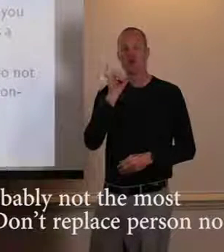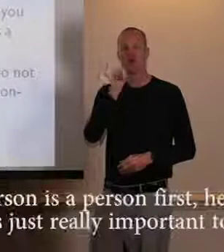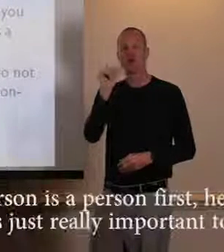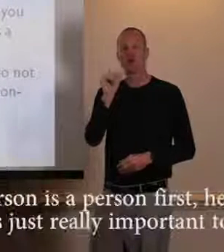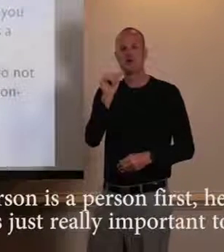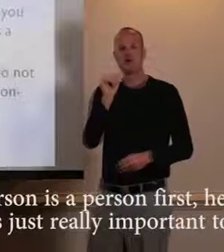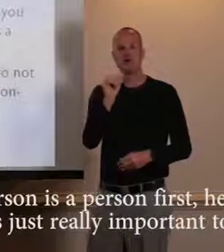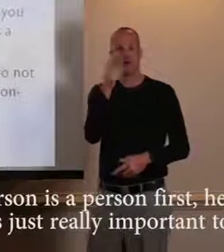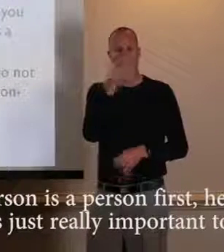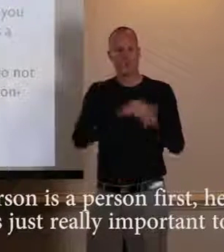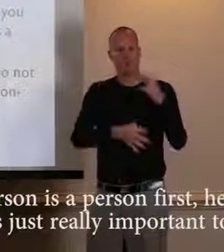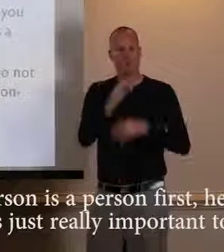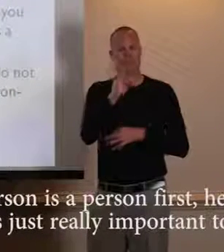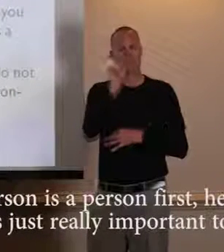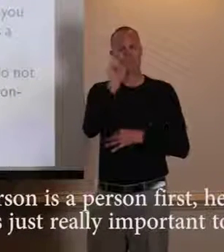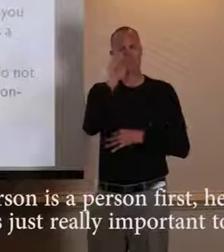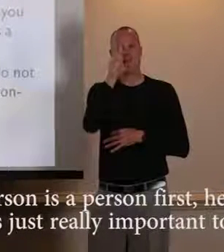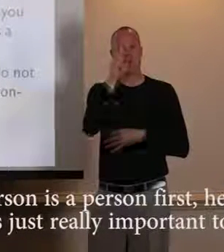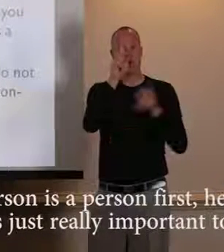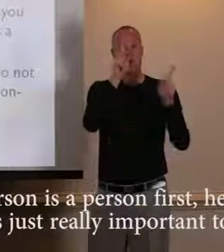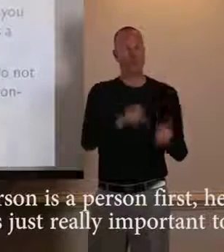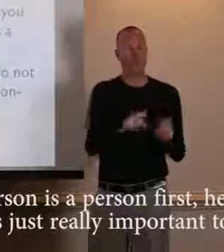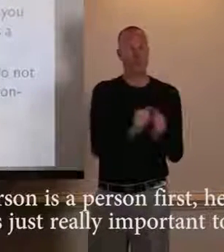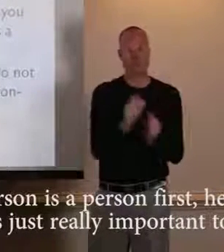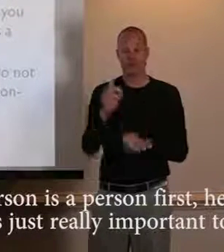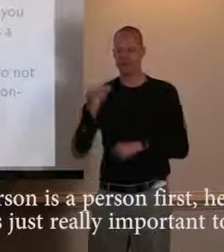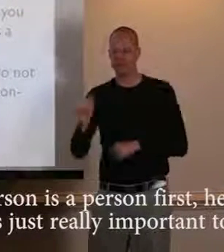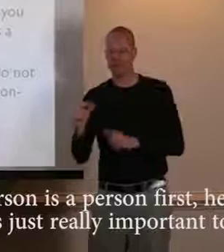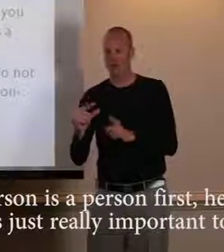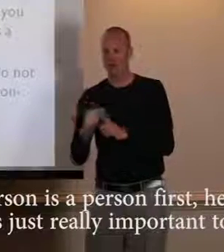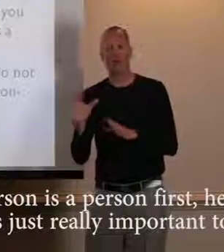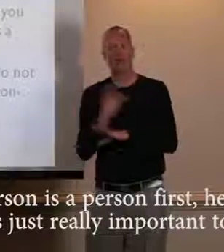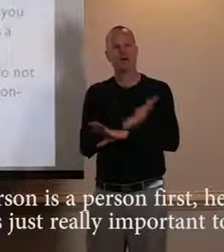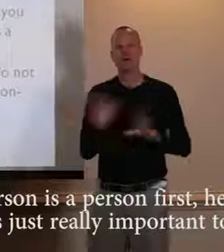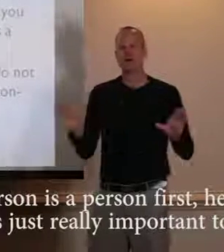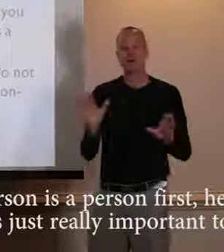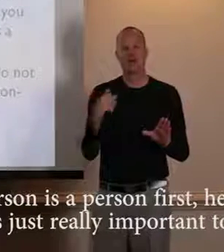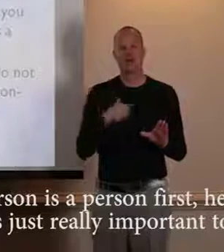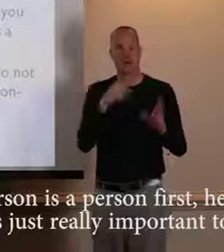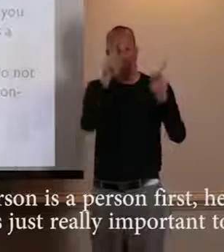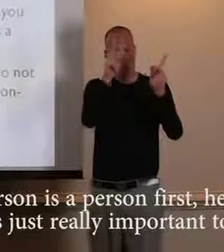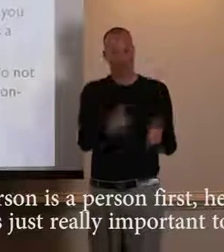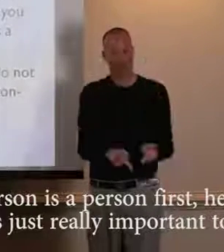with disability nouns. The person is a person first, hence